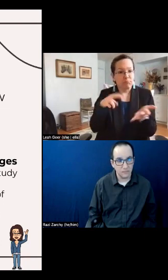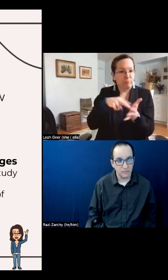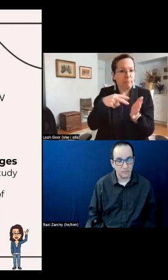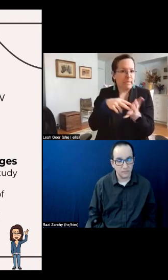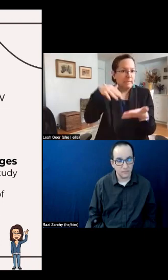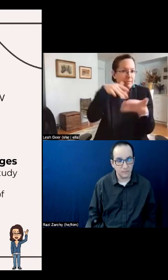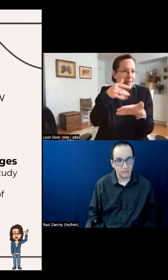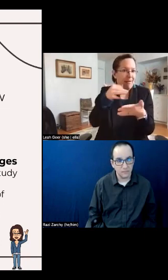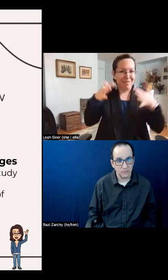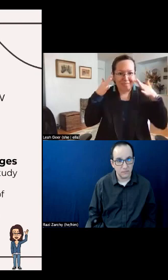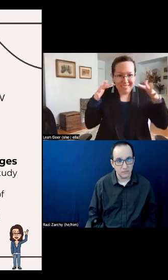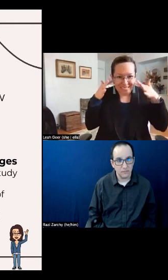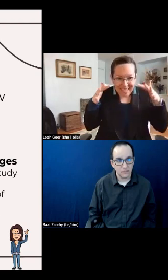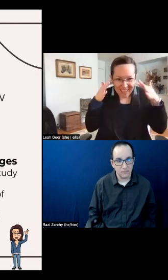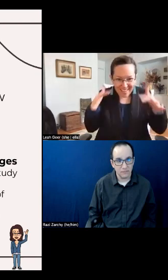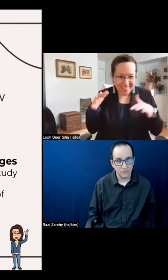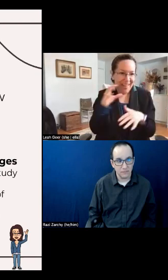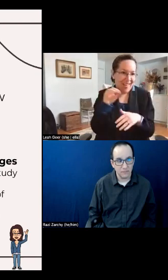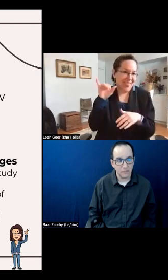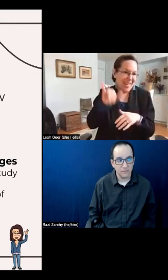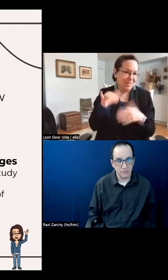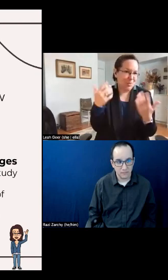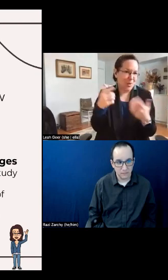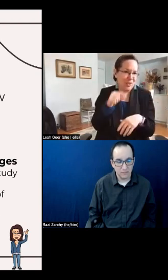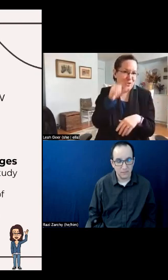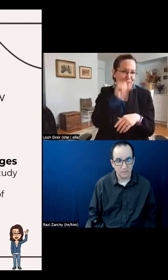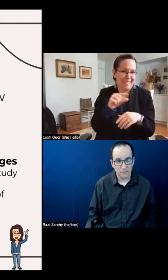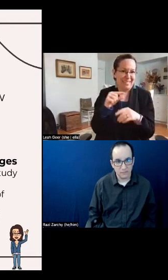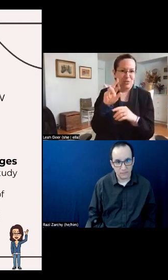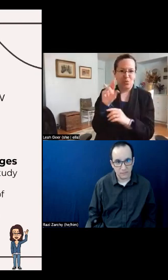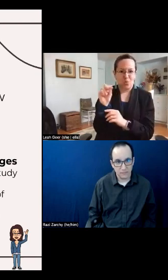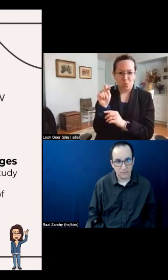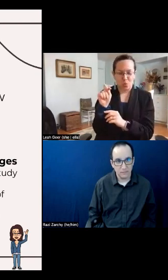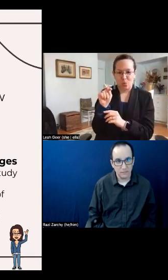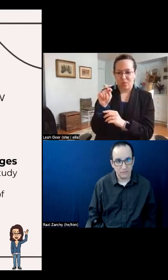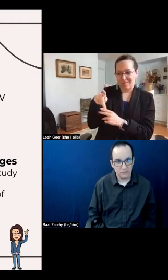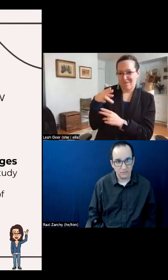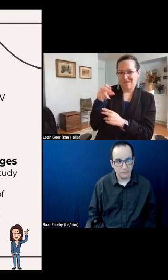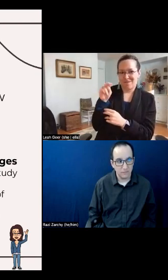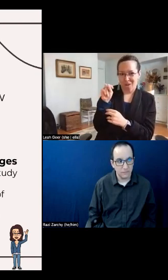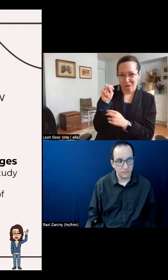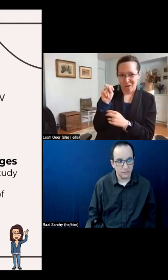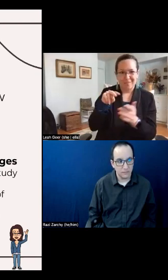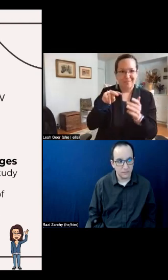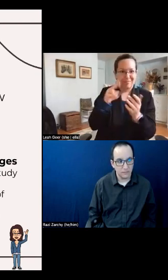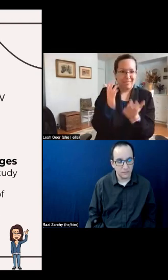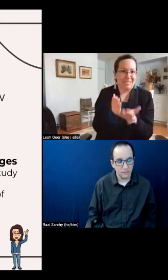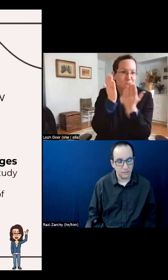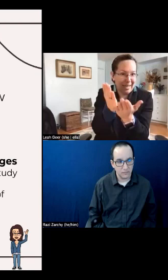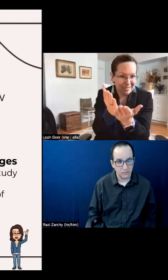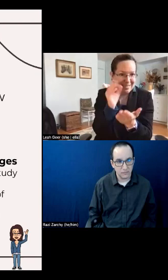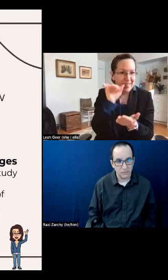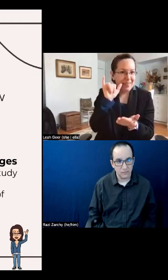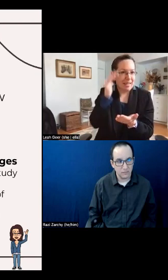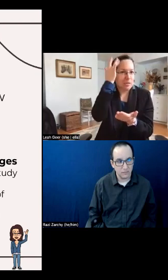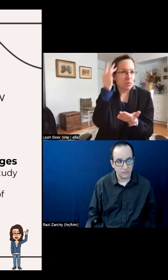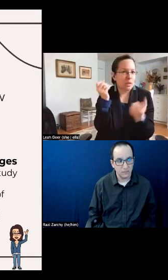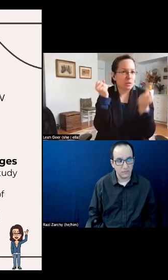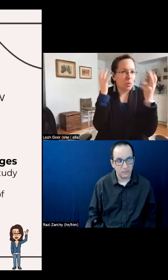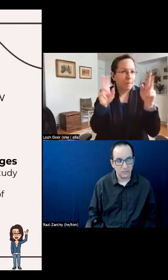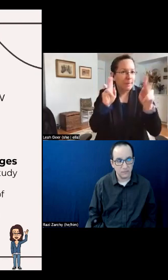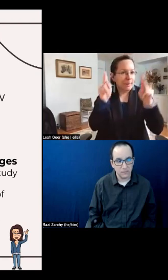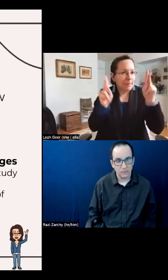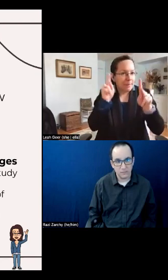For oral languages, phonology is the study of sound patterns, rules, and sound